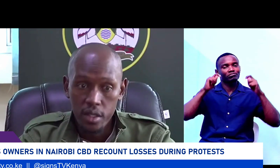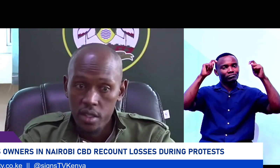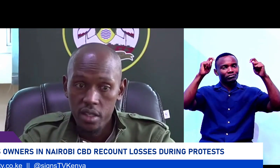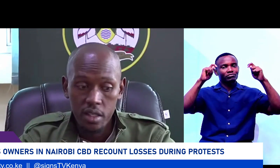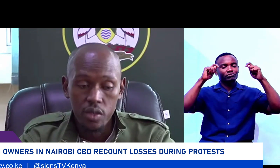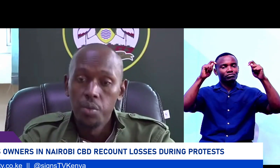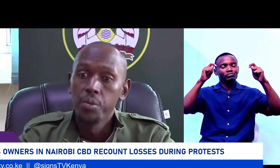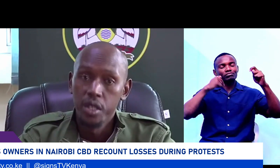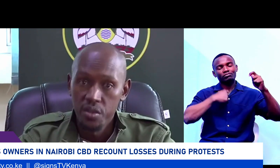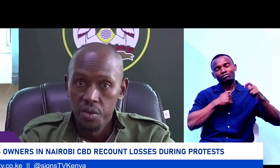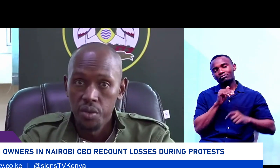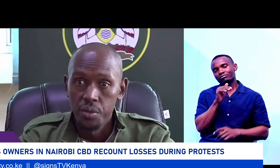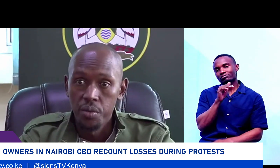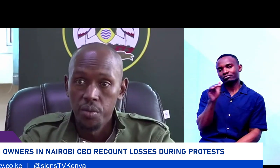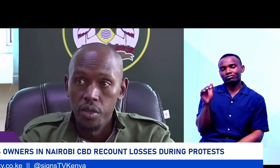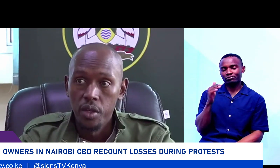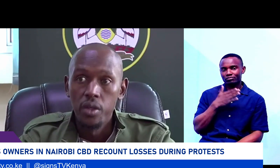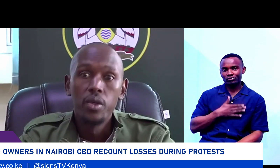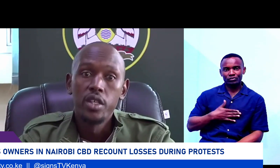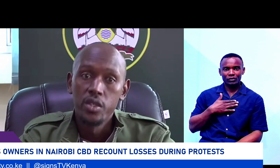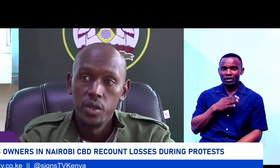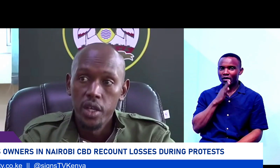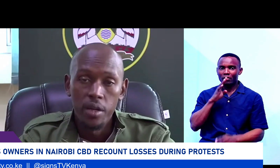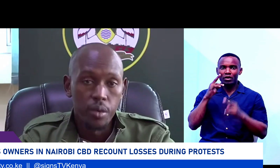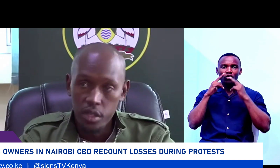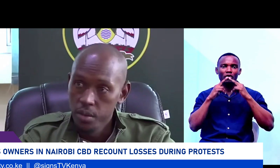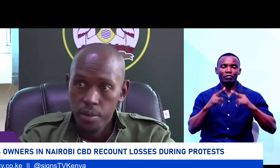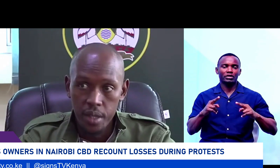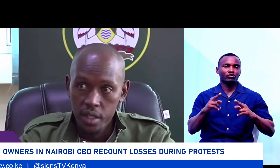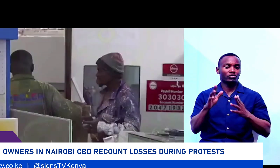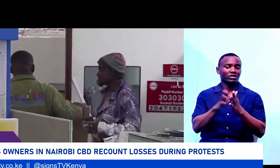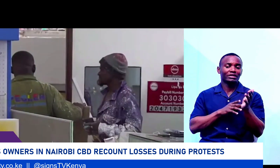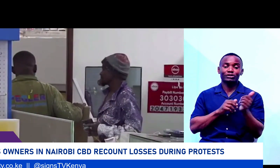is that you be peaceful. Don't destroy anybody's property.